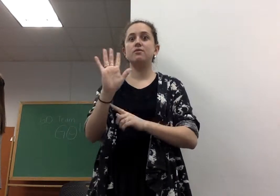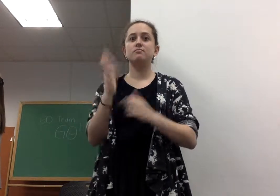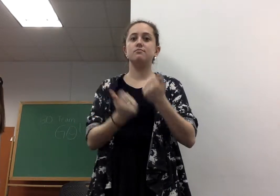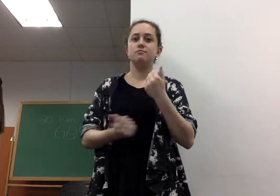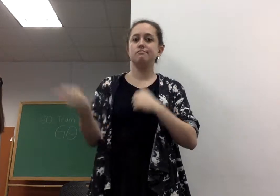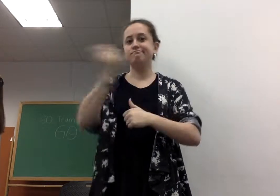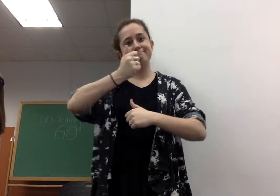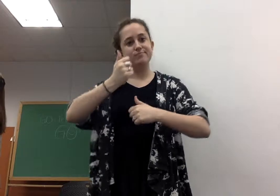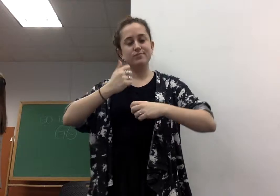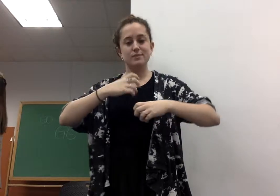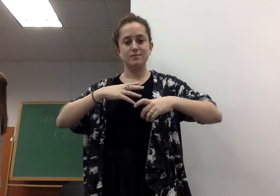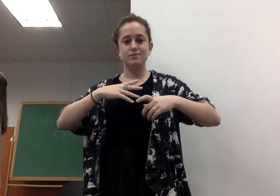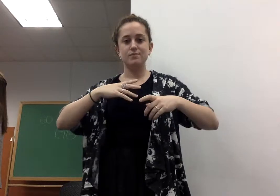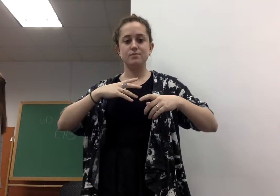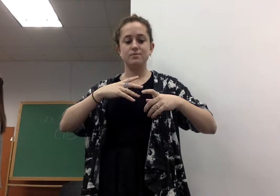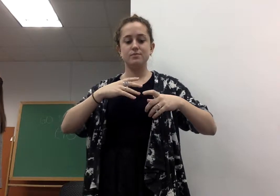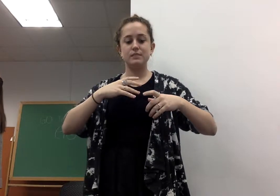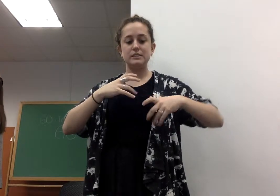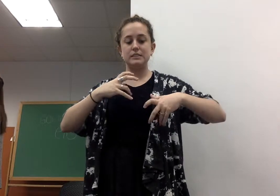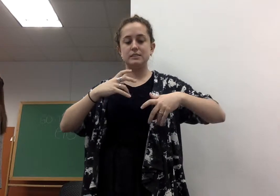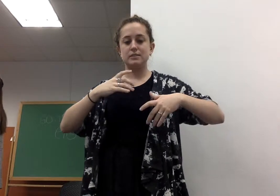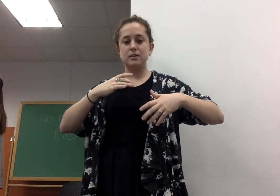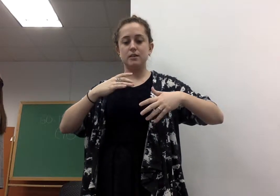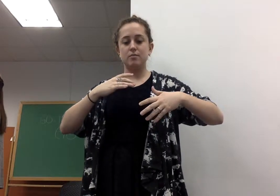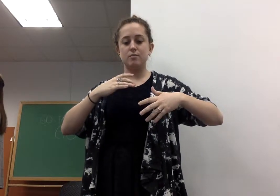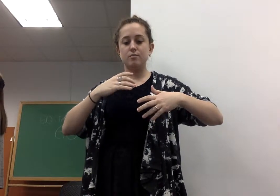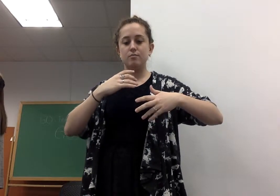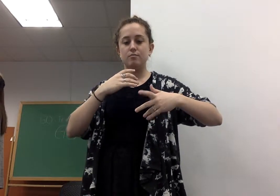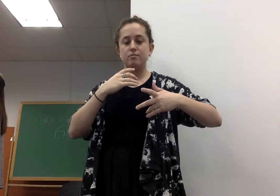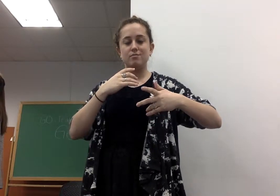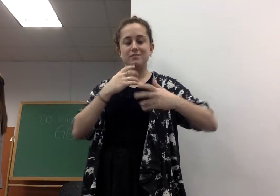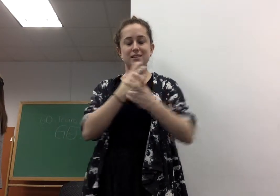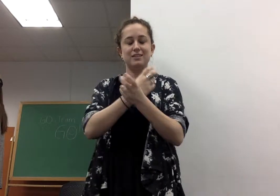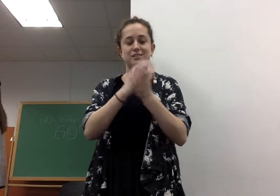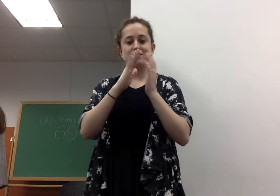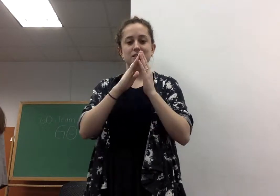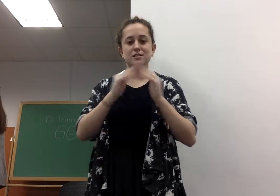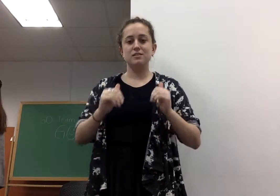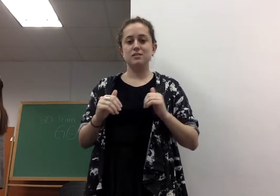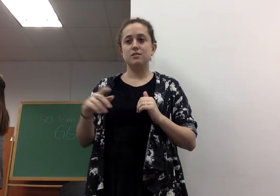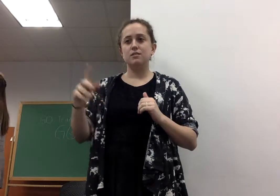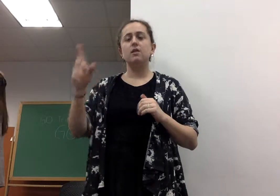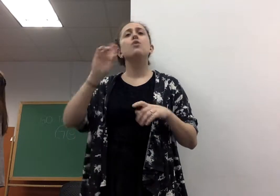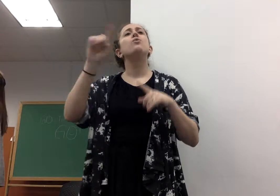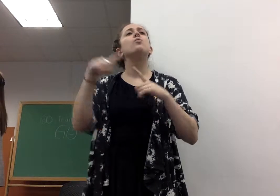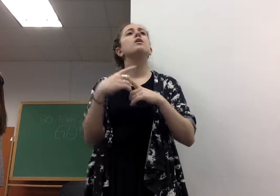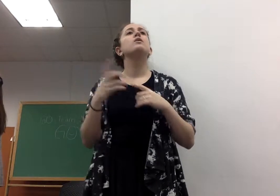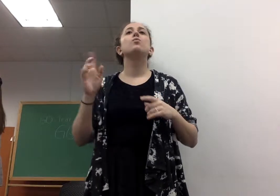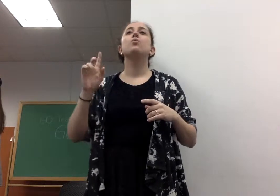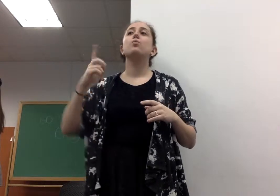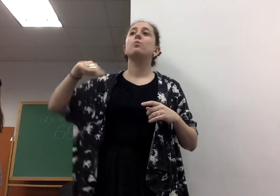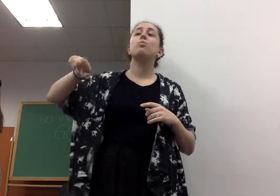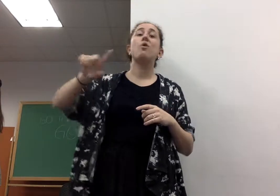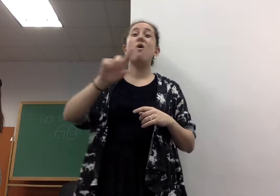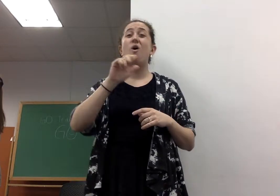beginnings of the developing of the bone itself. Now, when you guys and girls, when we were all born, when we first came into this world,